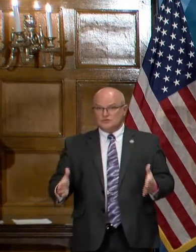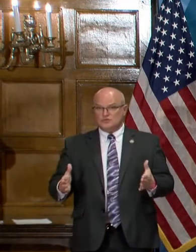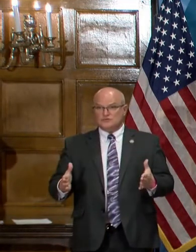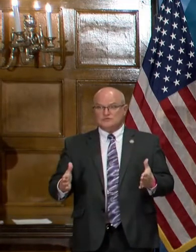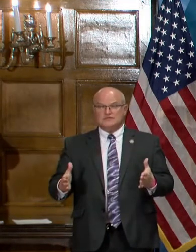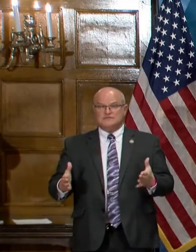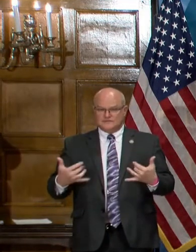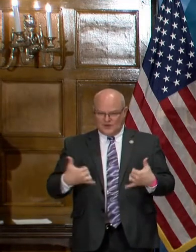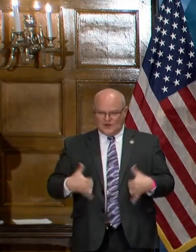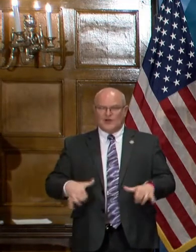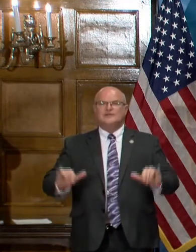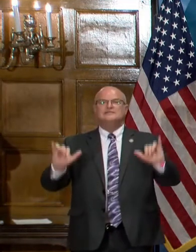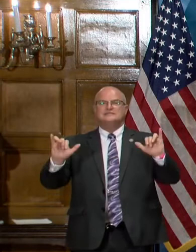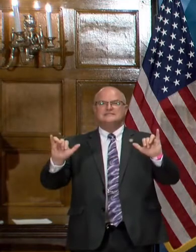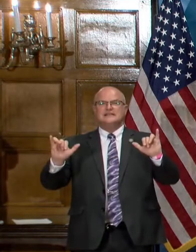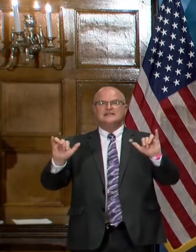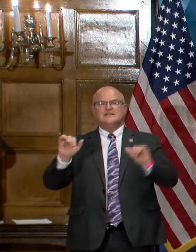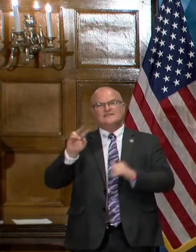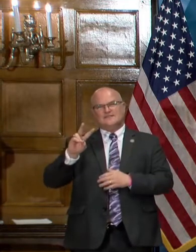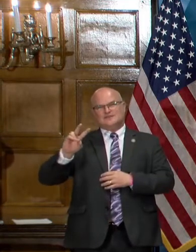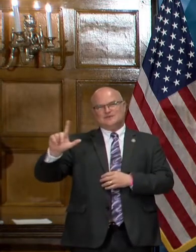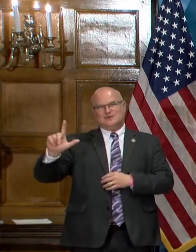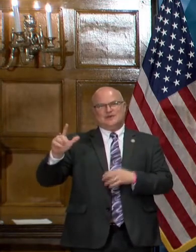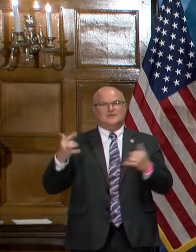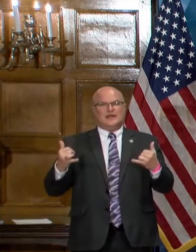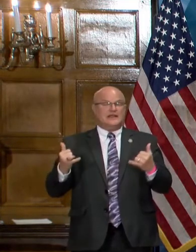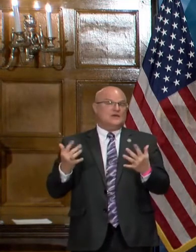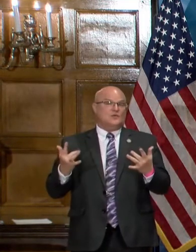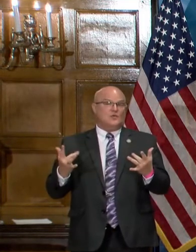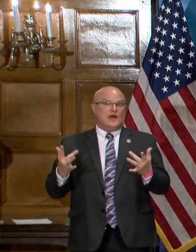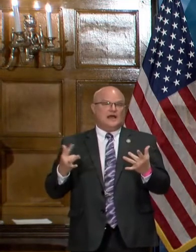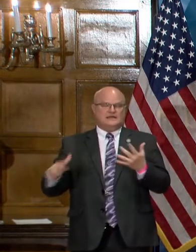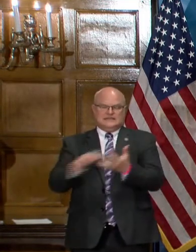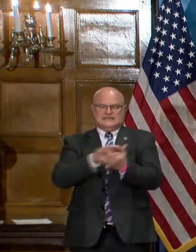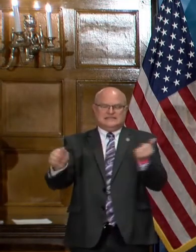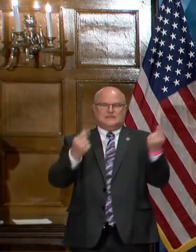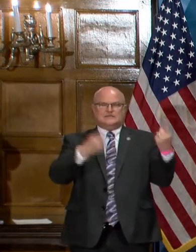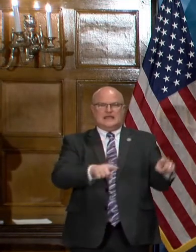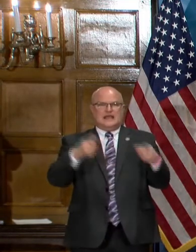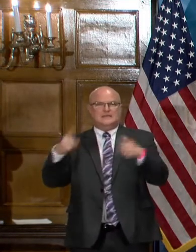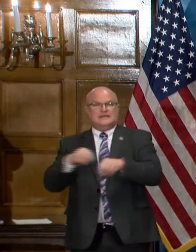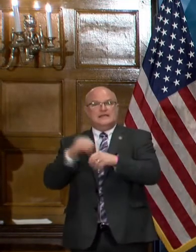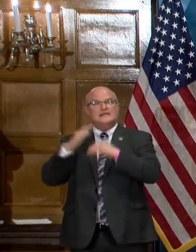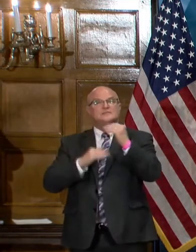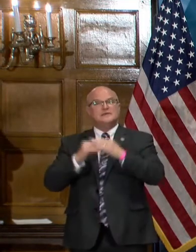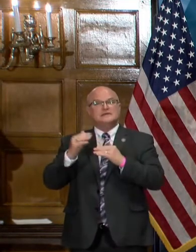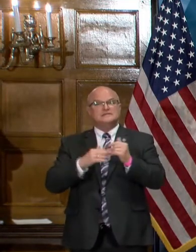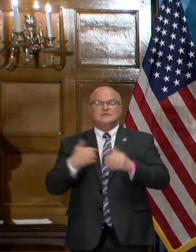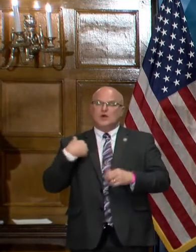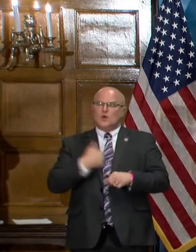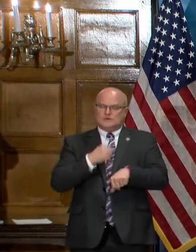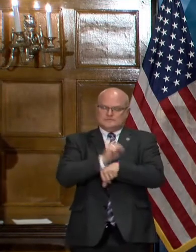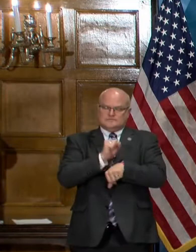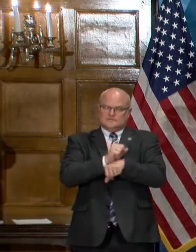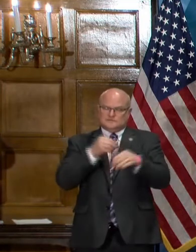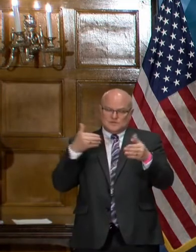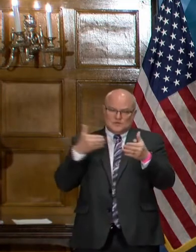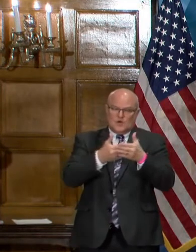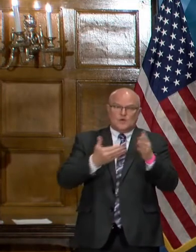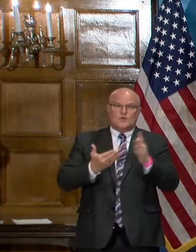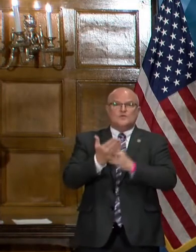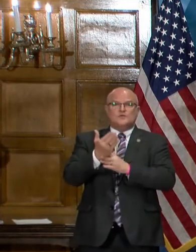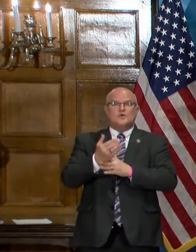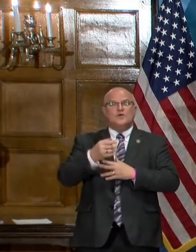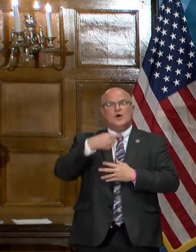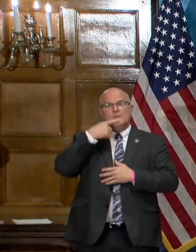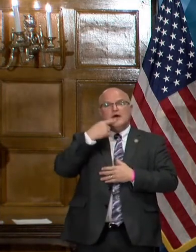are still having to go to school virtually right now because of the damage that occurred in those buildings. We are working closely through our Division